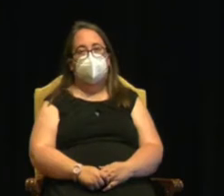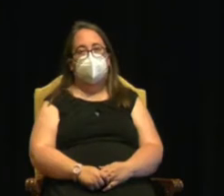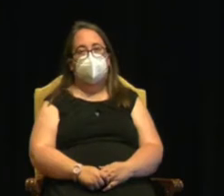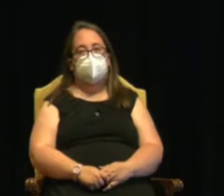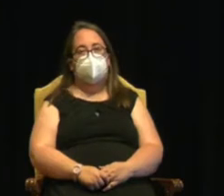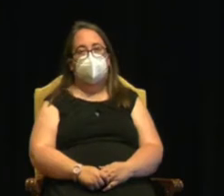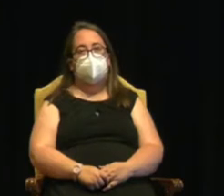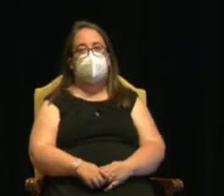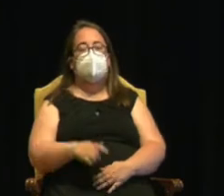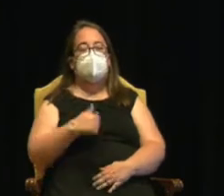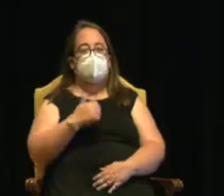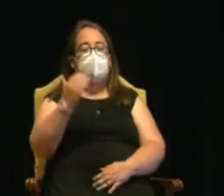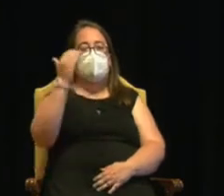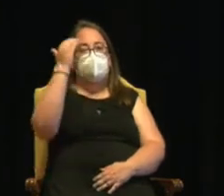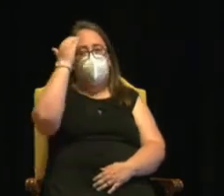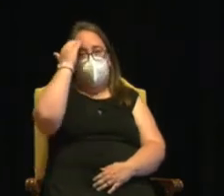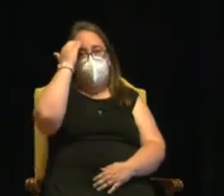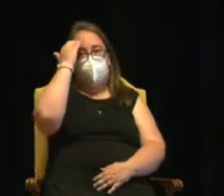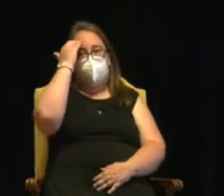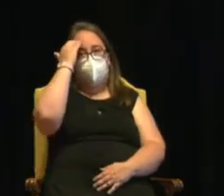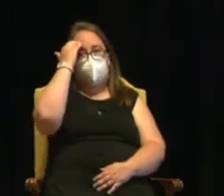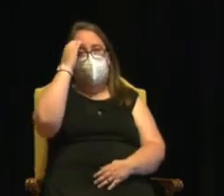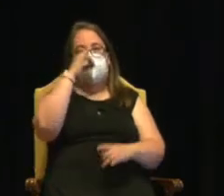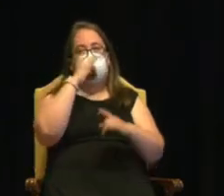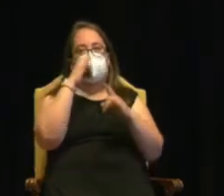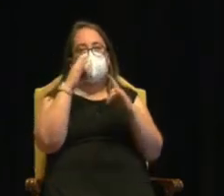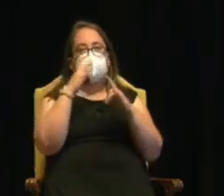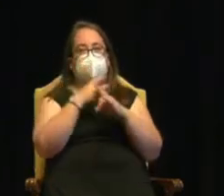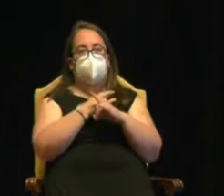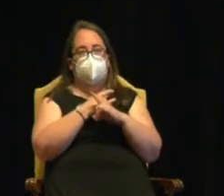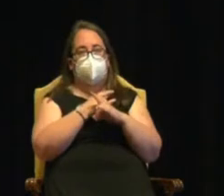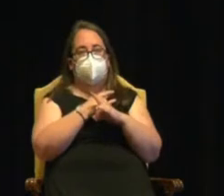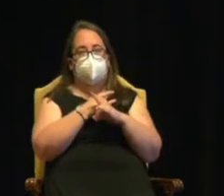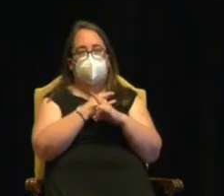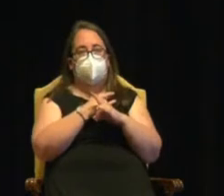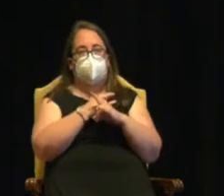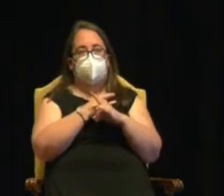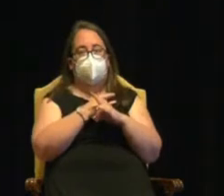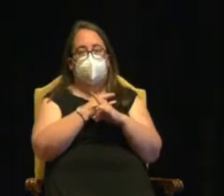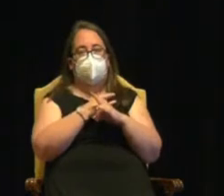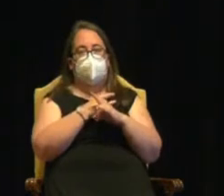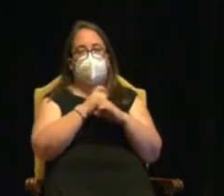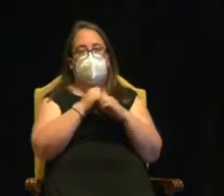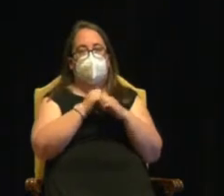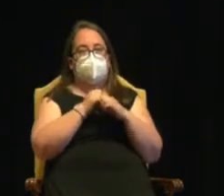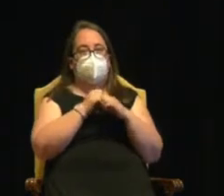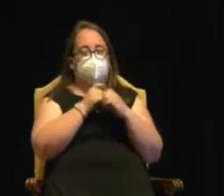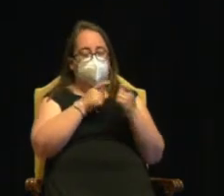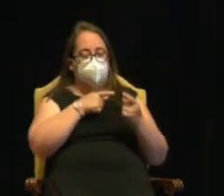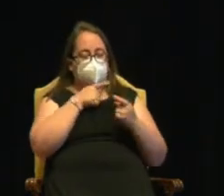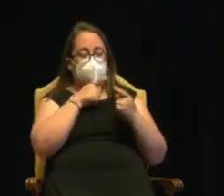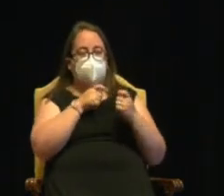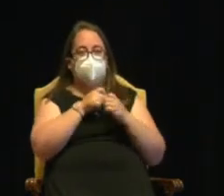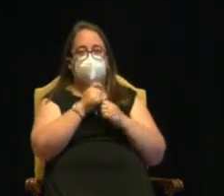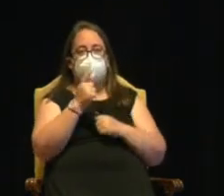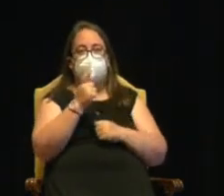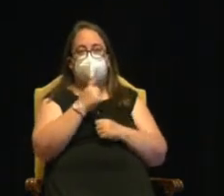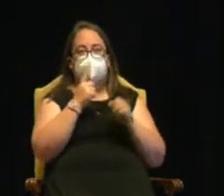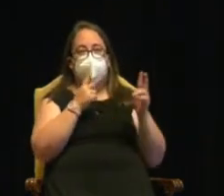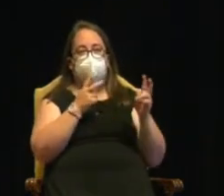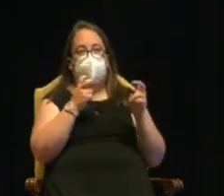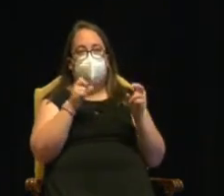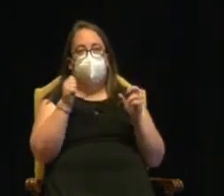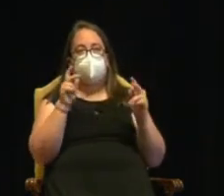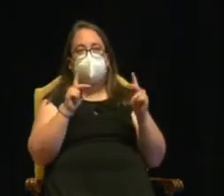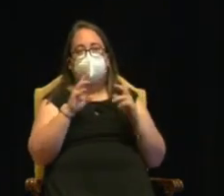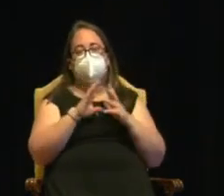I'm aware of the irony that even in grappling with the question of appropriating other